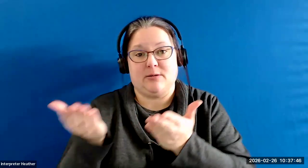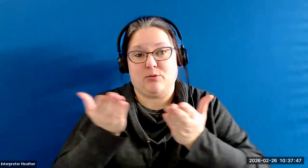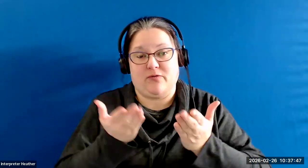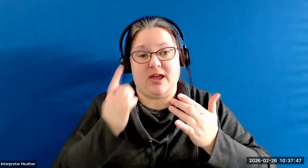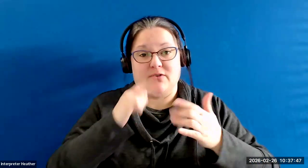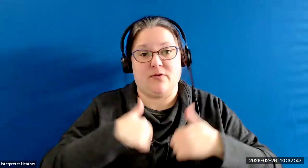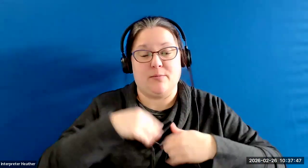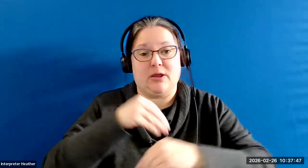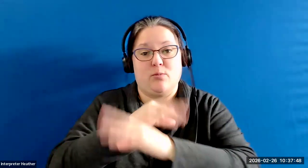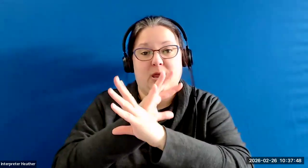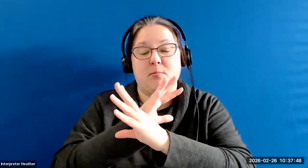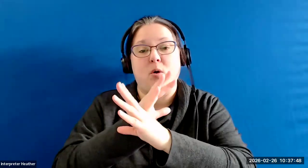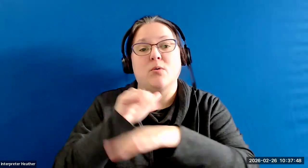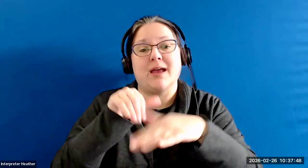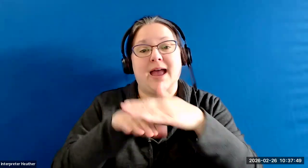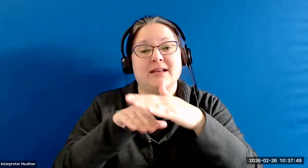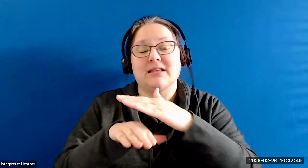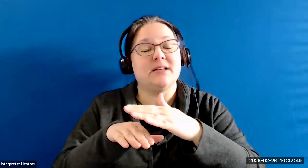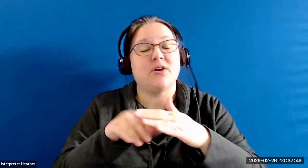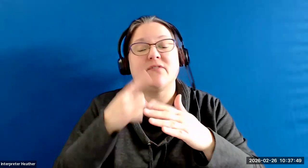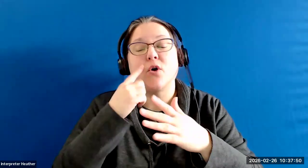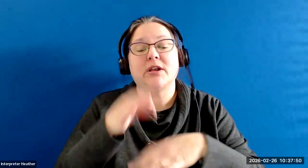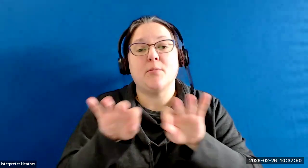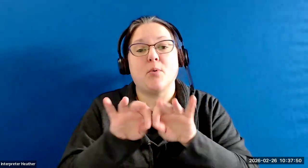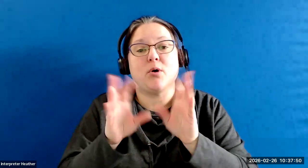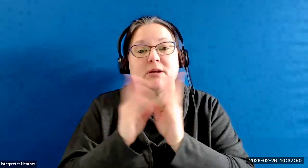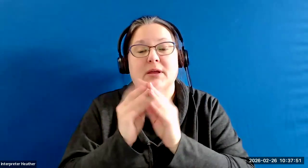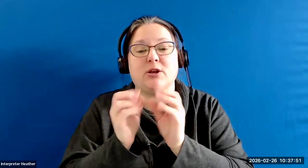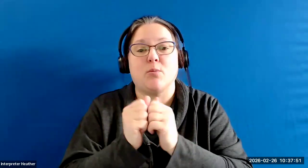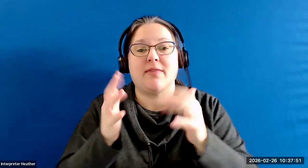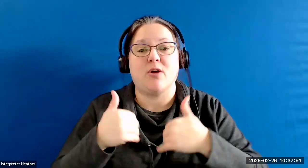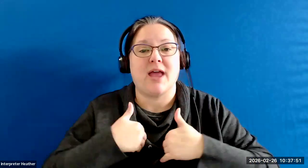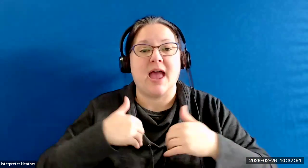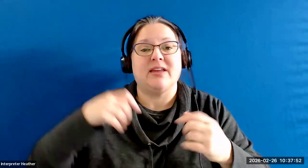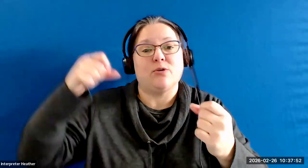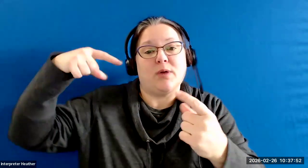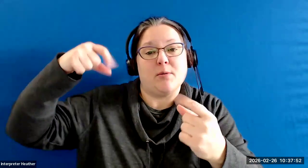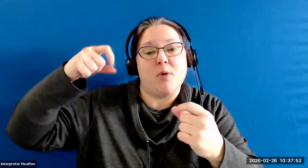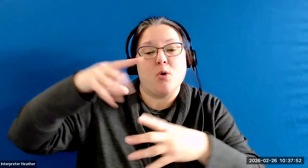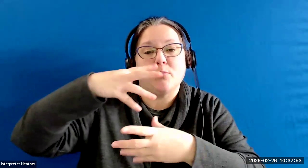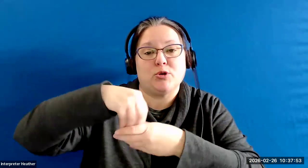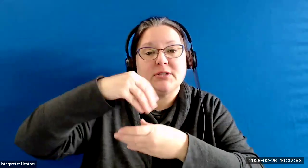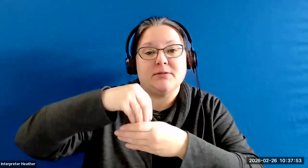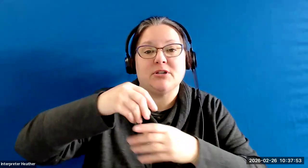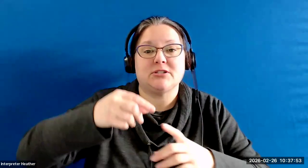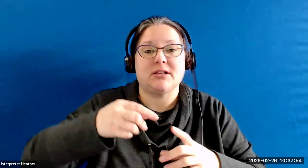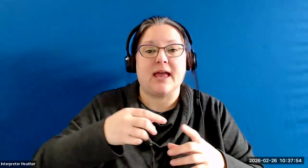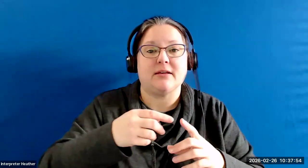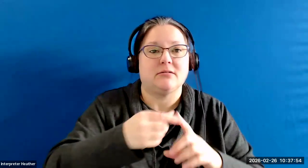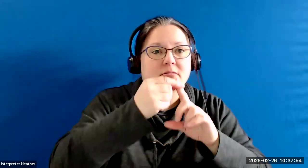for an important meeting without making remote participation exceptional or requiring